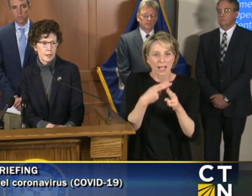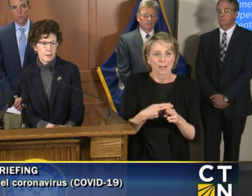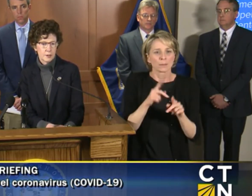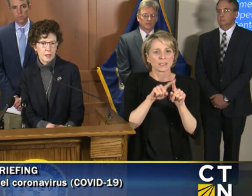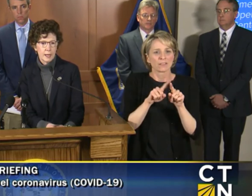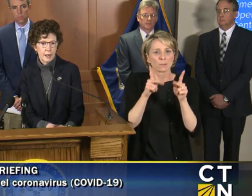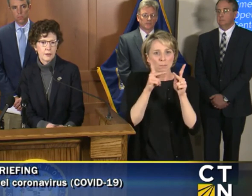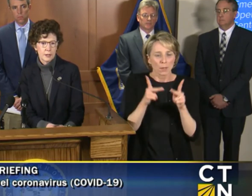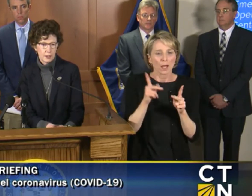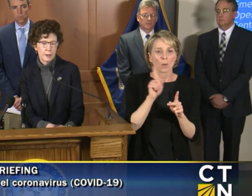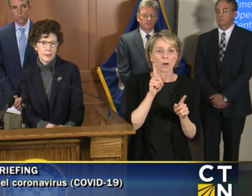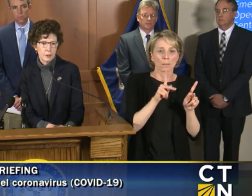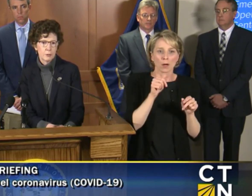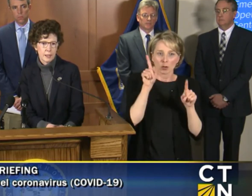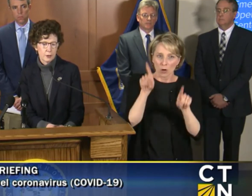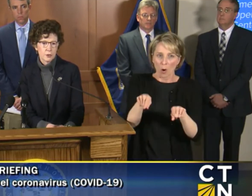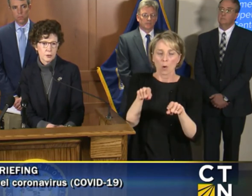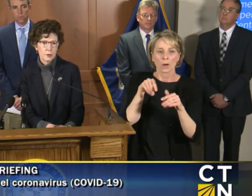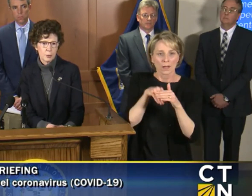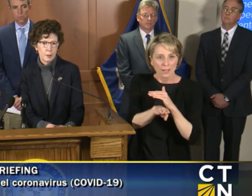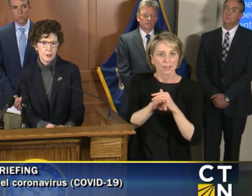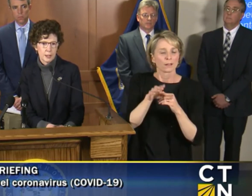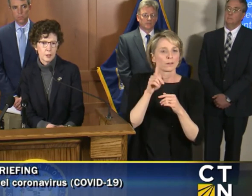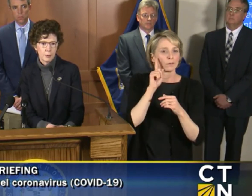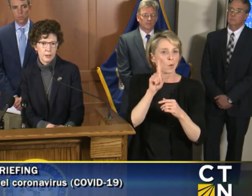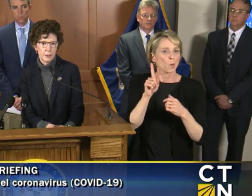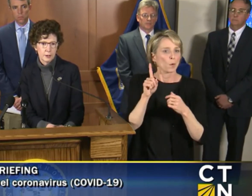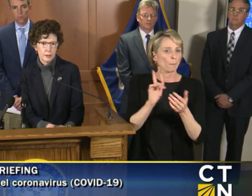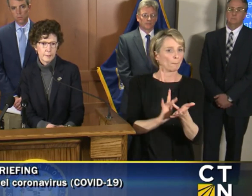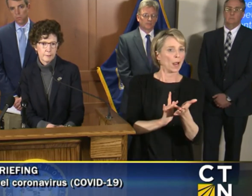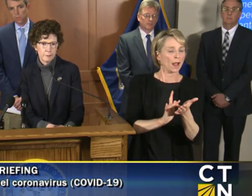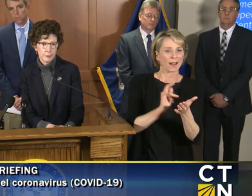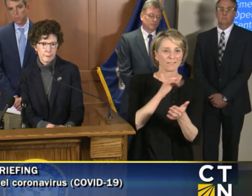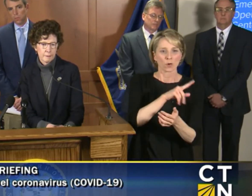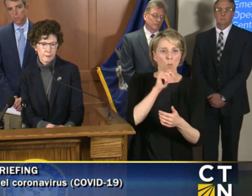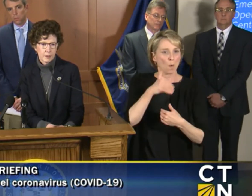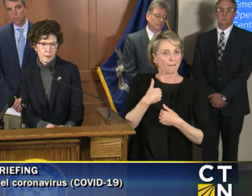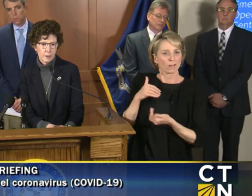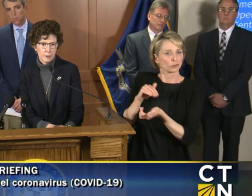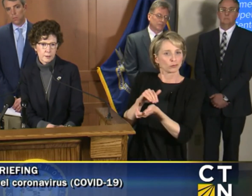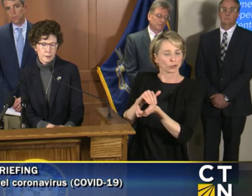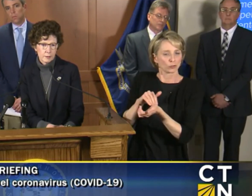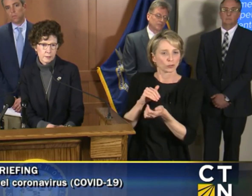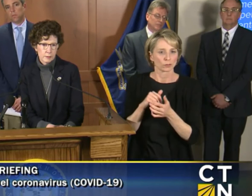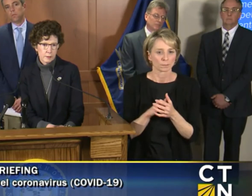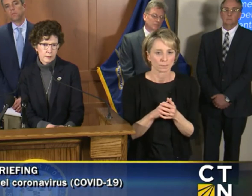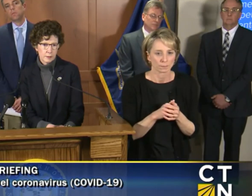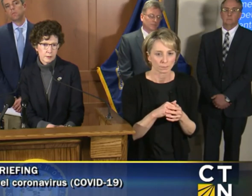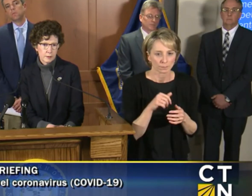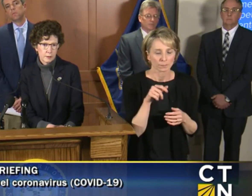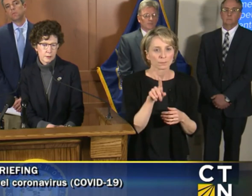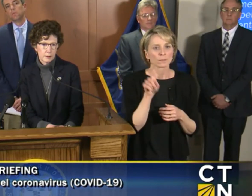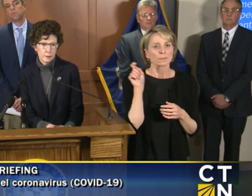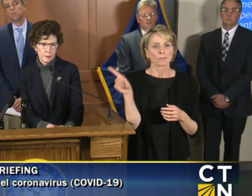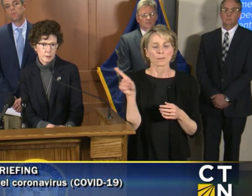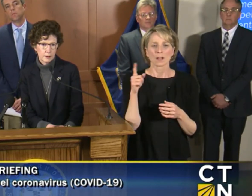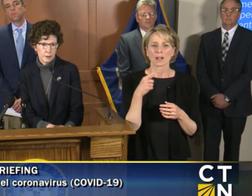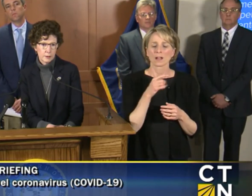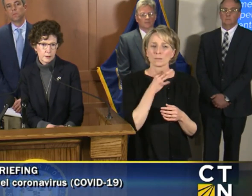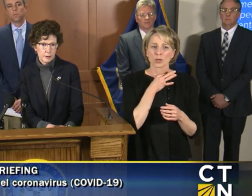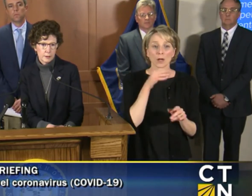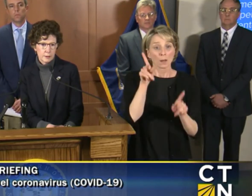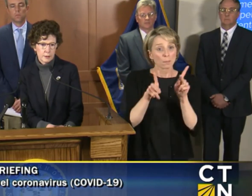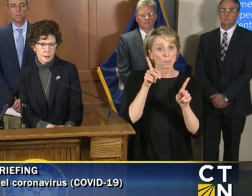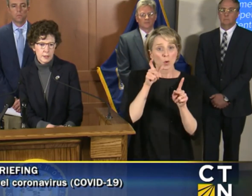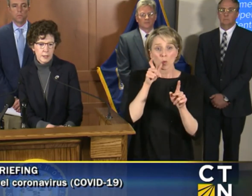can seek care if they don't have a regular source of primary care provider. How are we getting information about this pandemic to the homeless population?